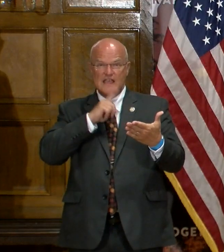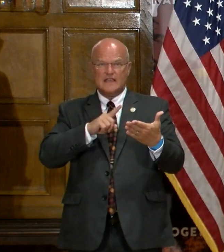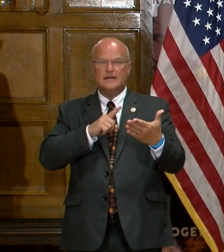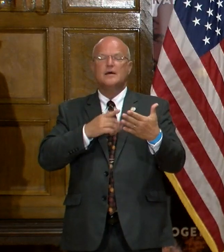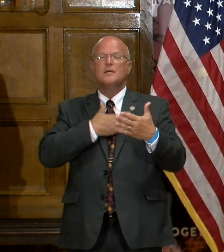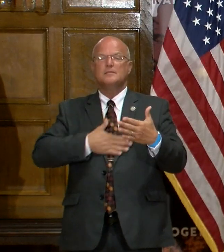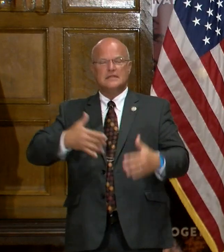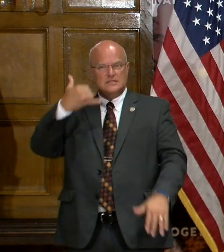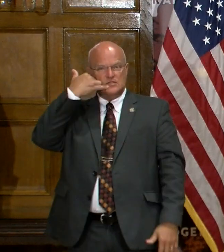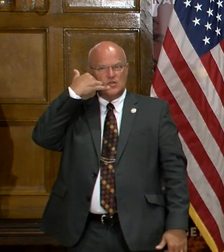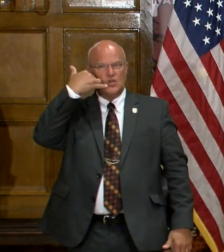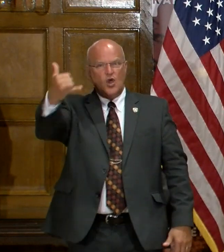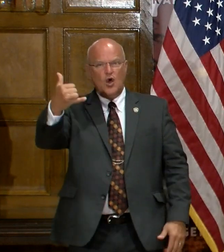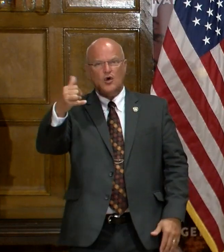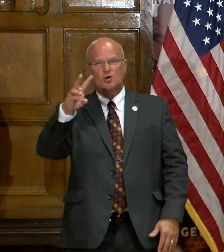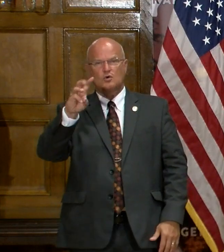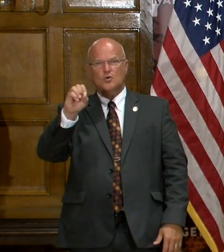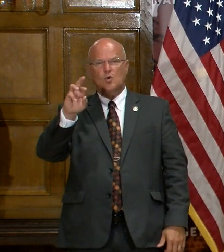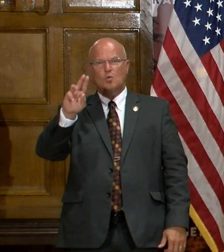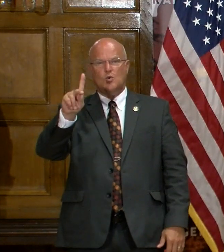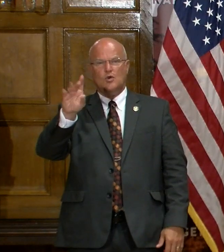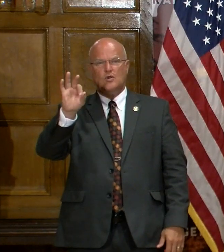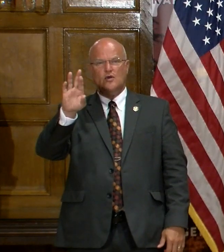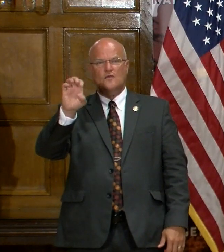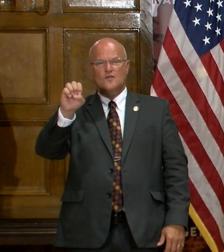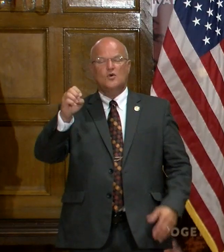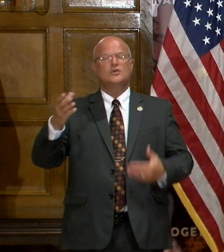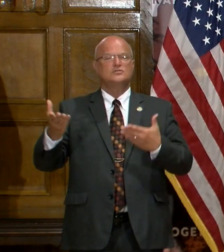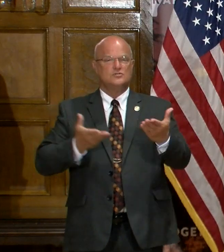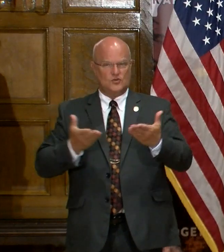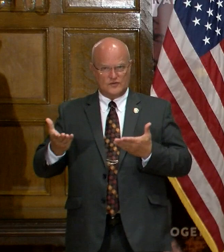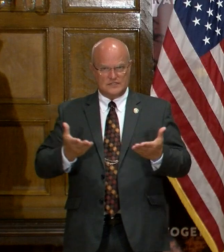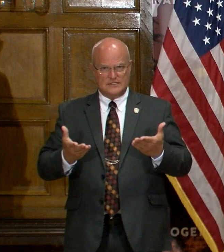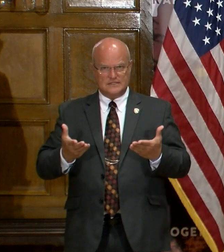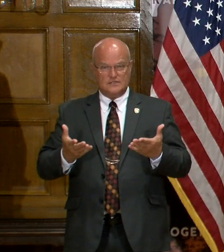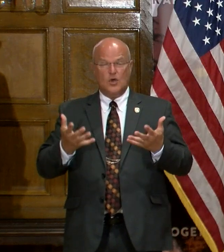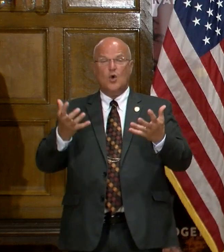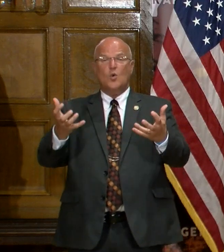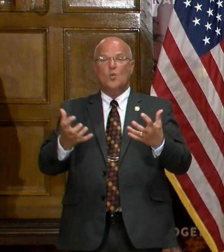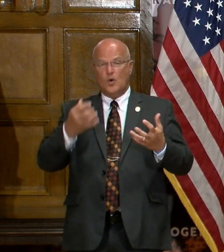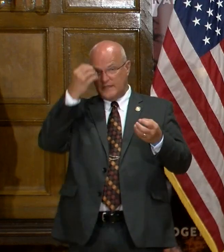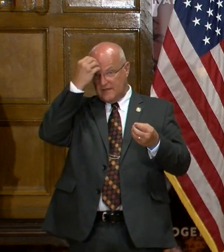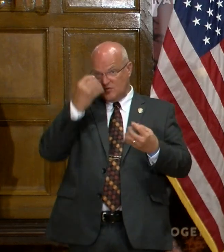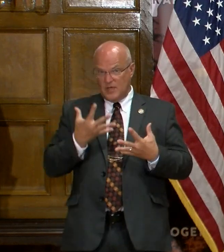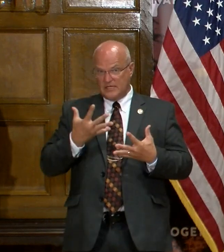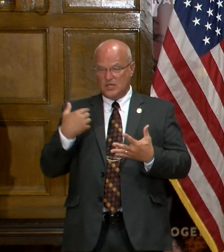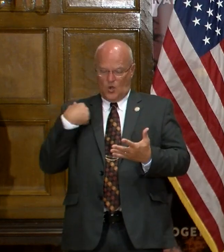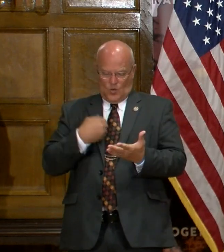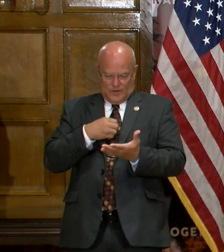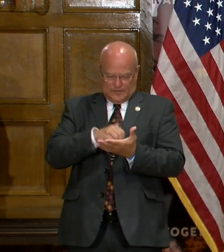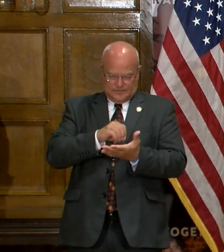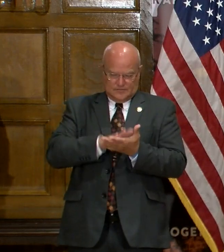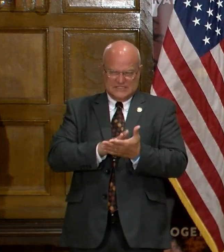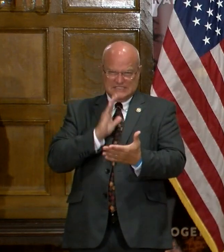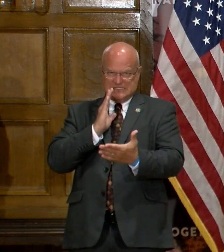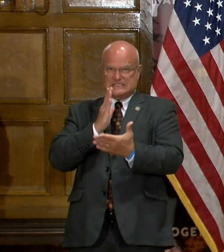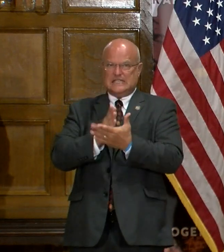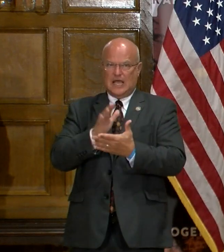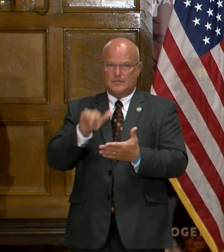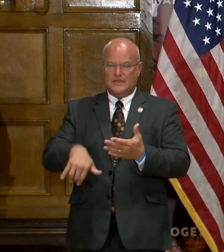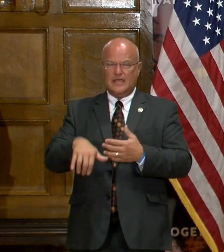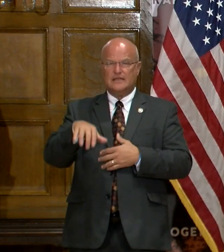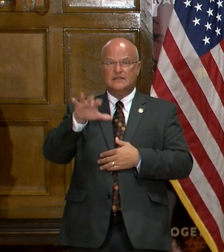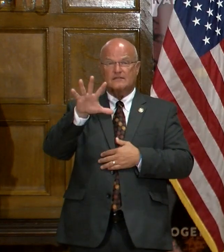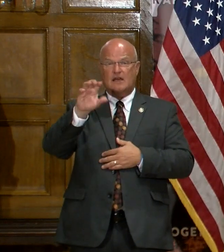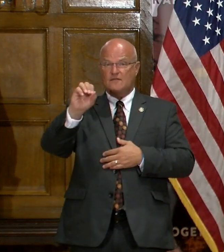immediately call the Department of Workforce Services. We want to hear about that. We will take your information down and stop that claim. That number is